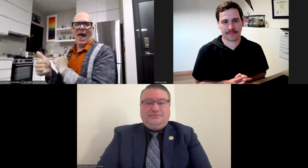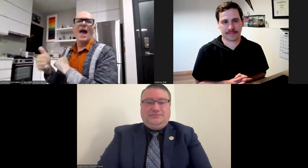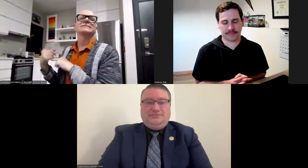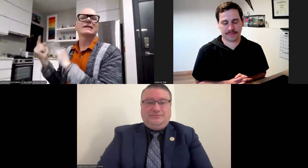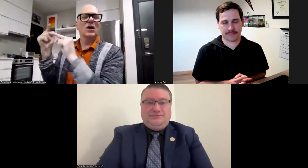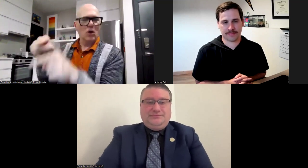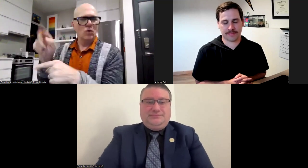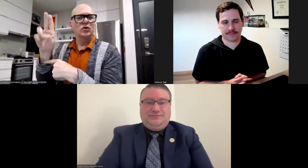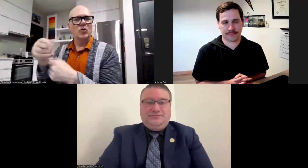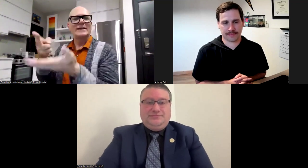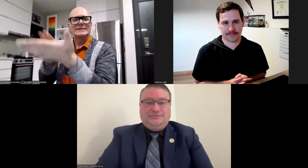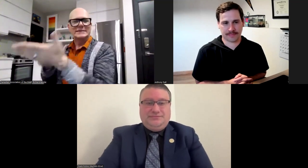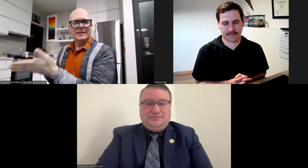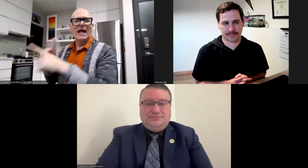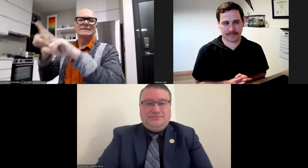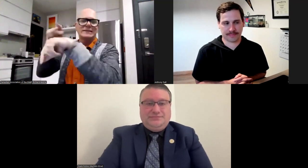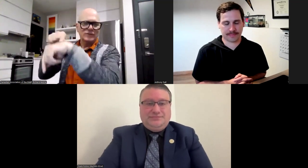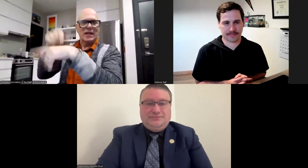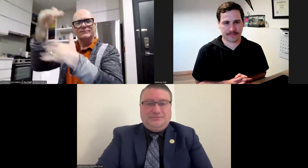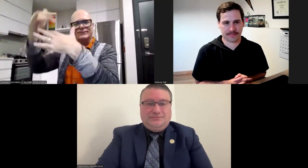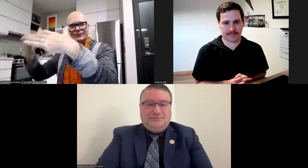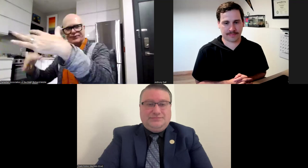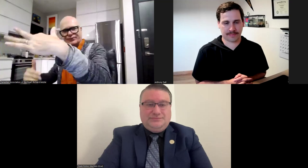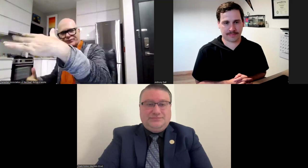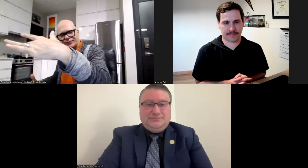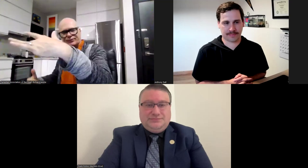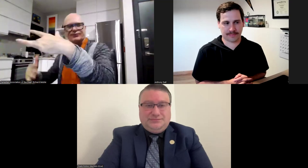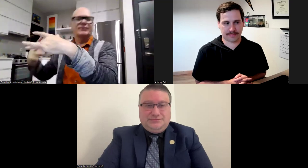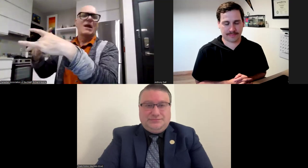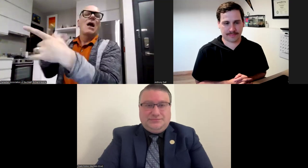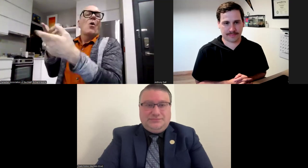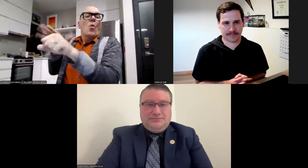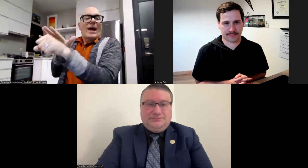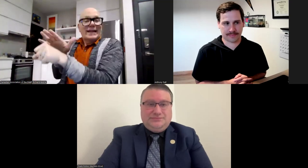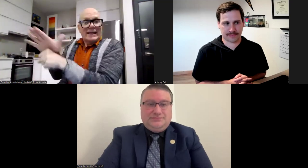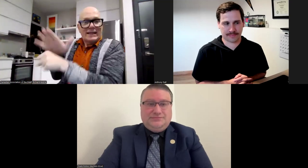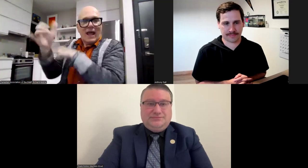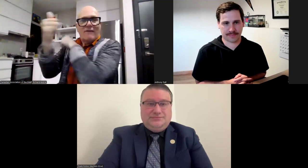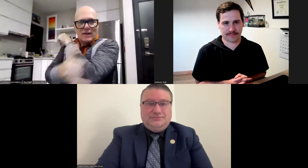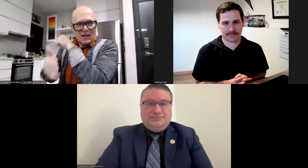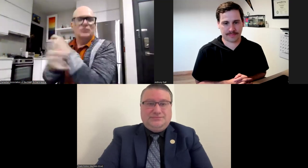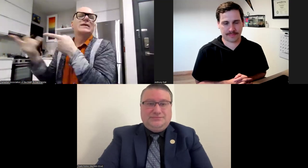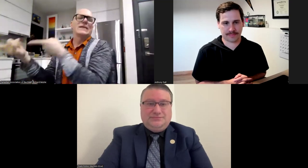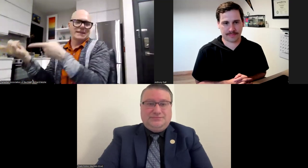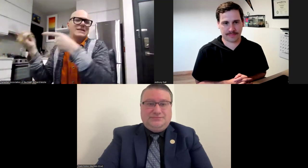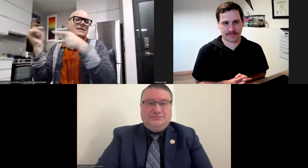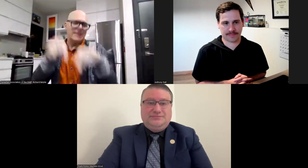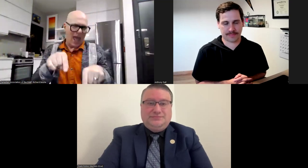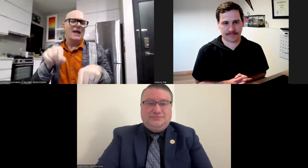each country was counted, and then the declaration was ratified at that point once the number of countries signing